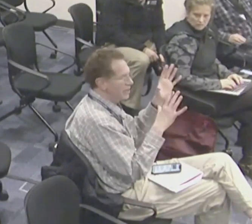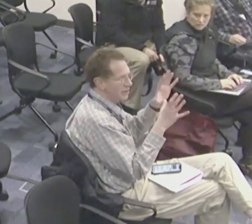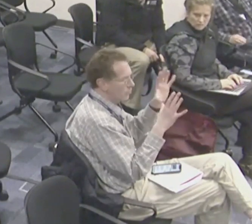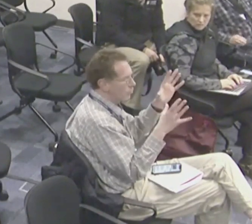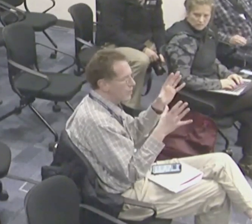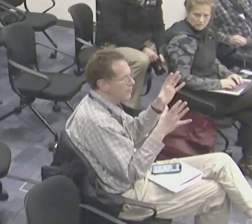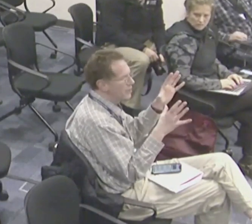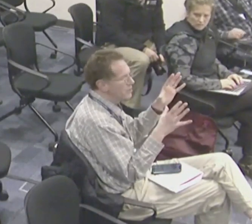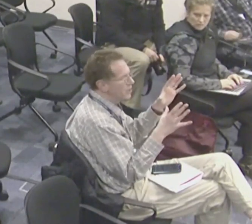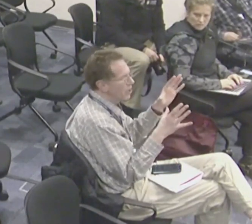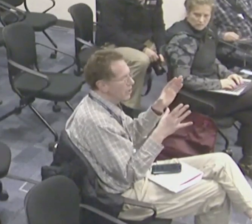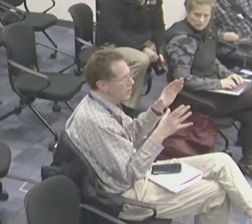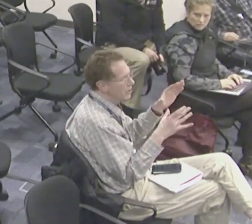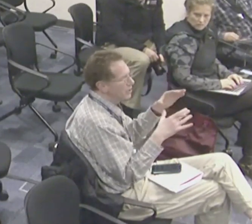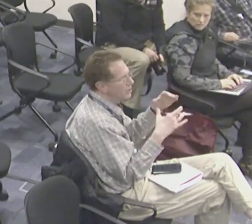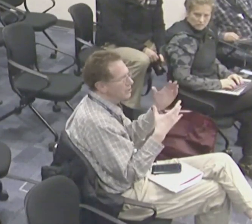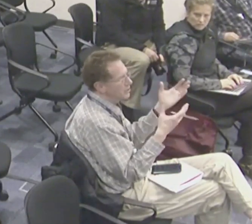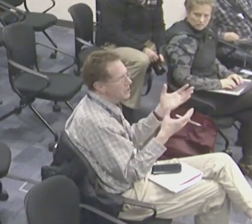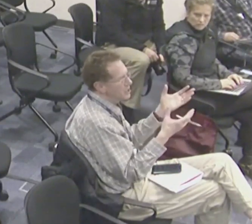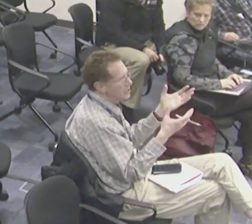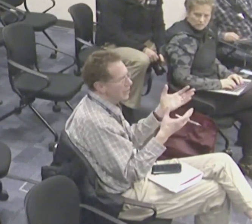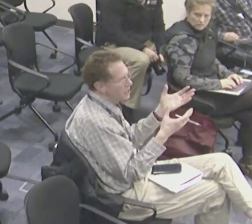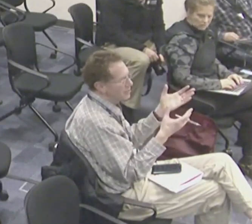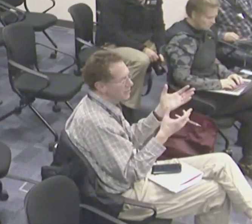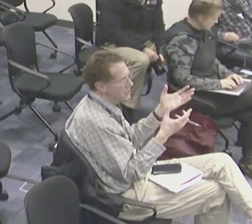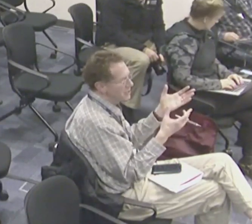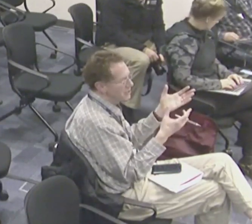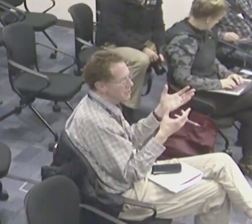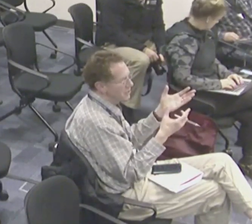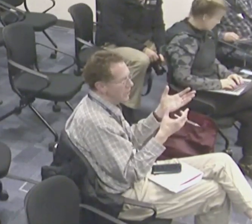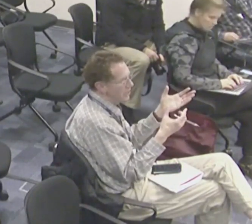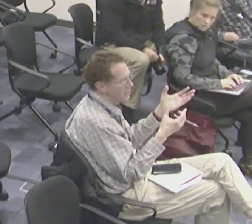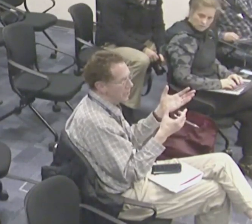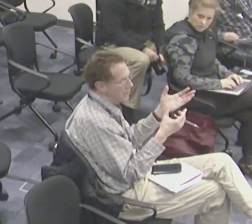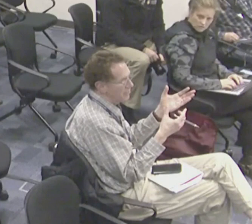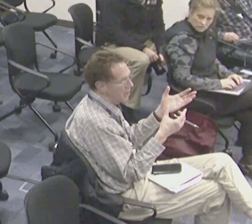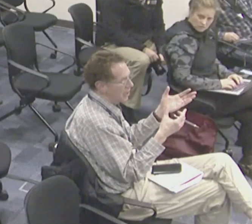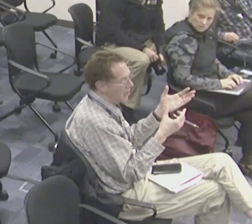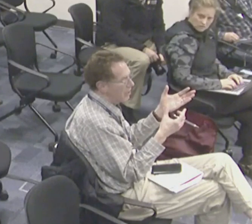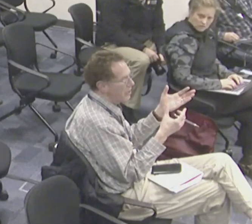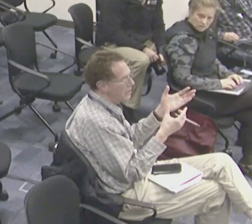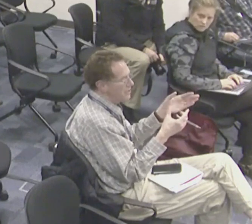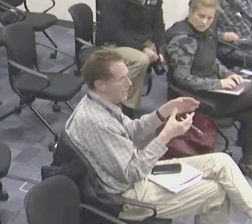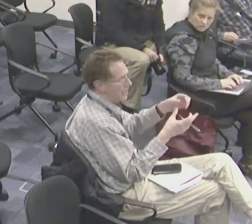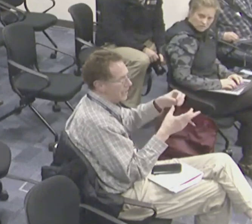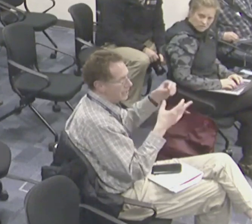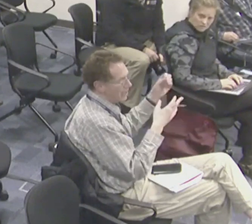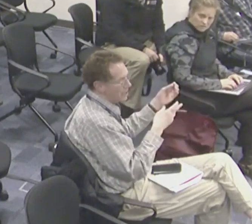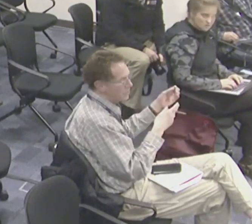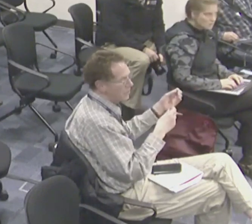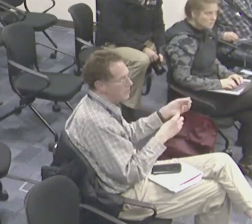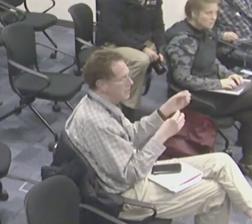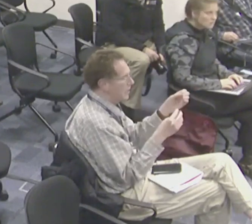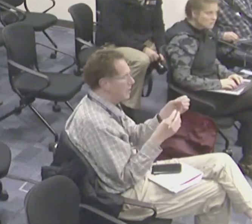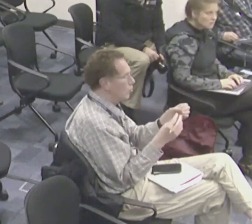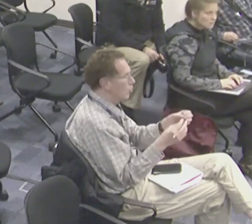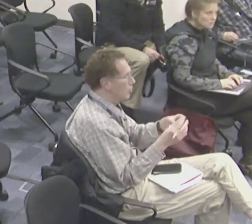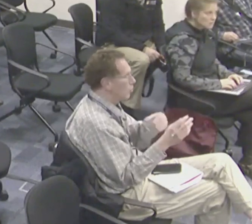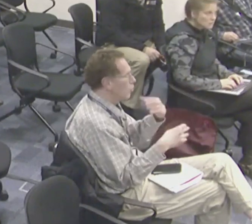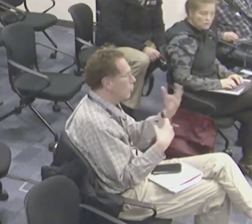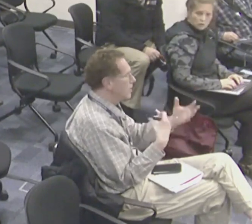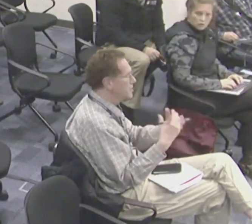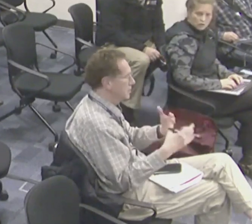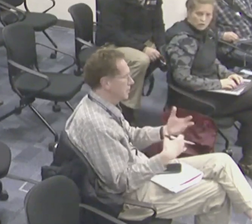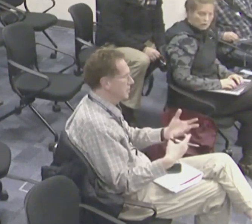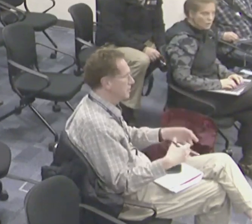advisory, whatever it is, regarding the limitation of hospital visits to end-of-life care. Is that an advisory? Is that an